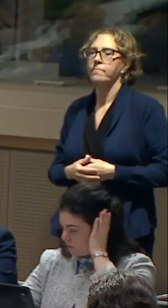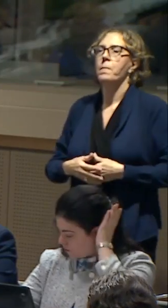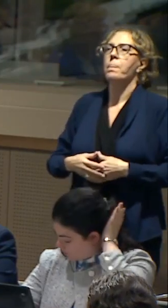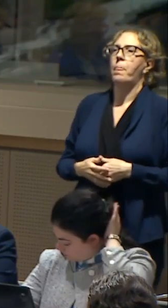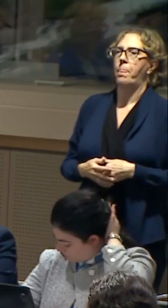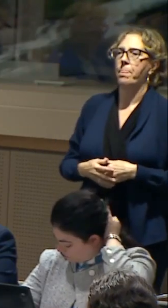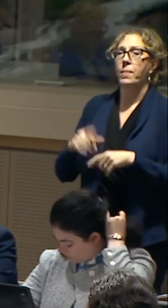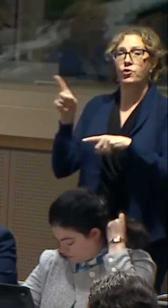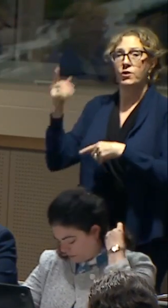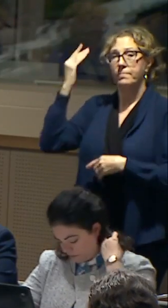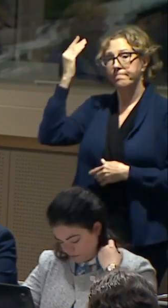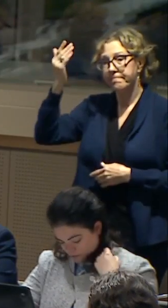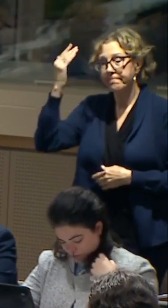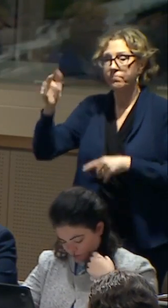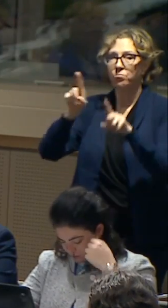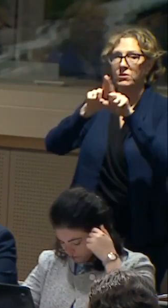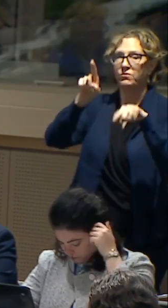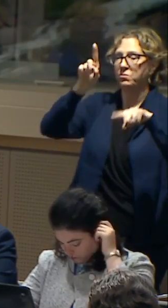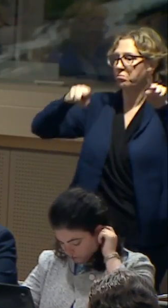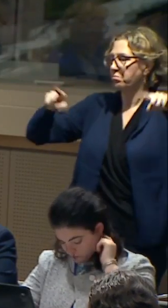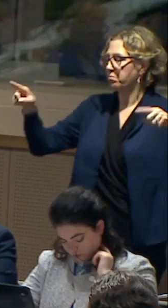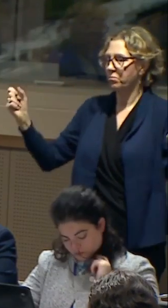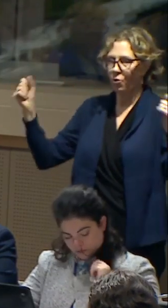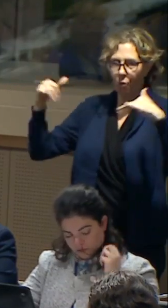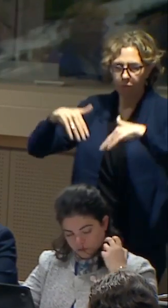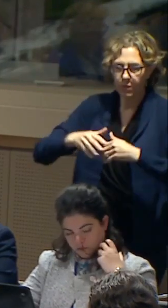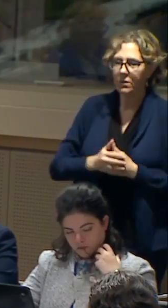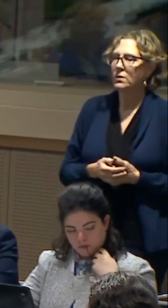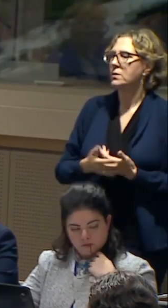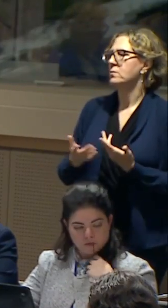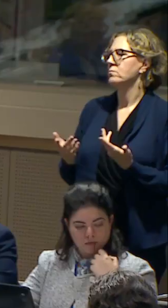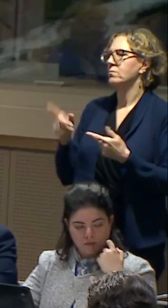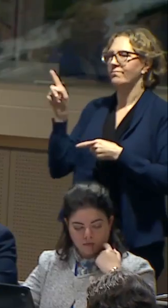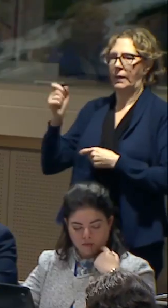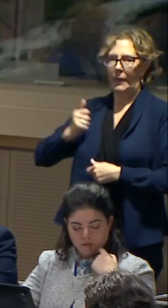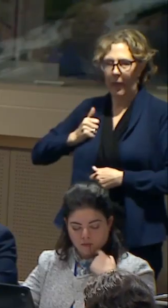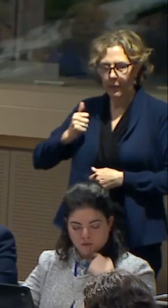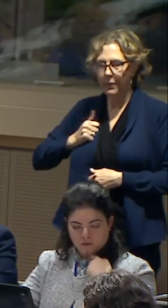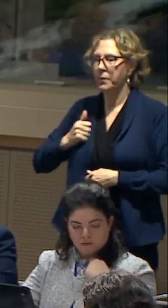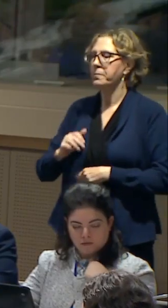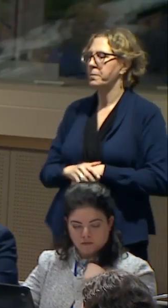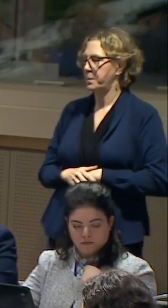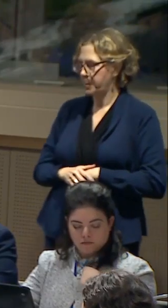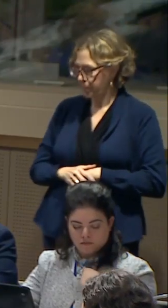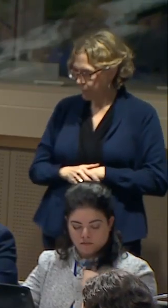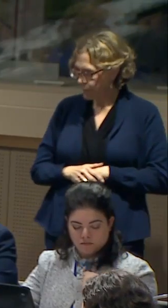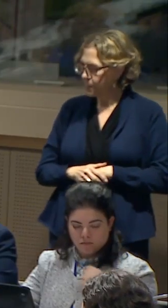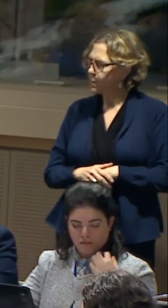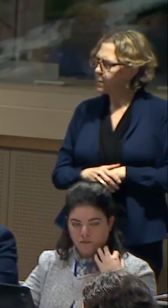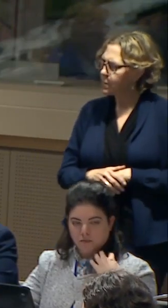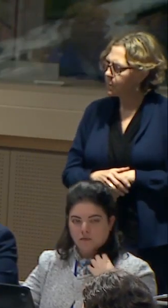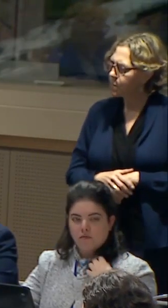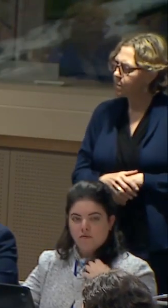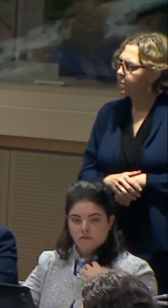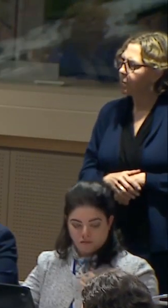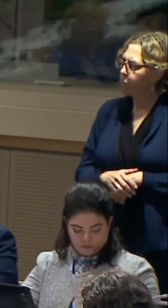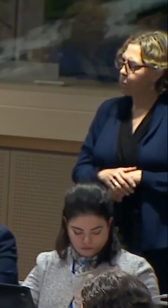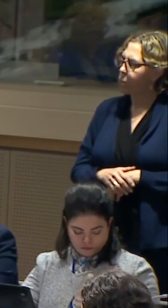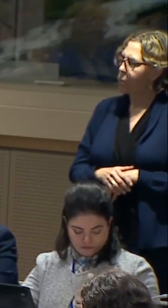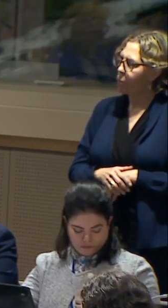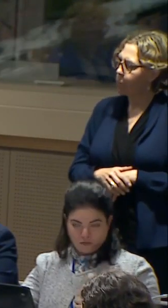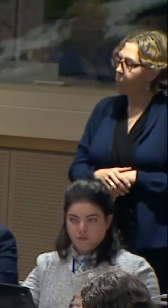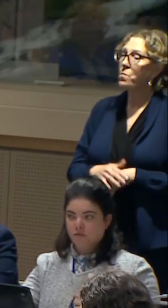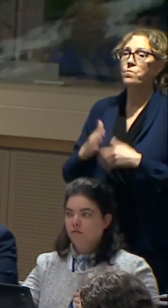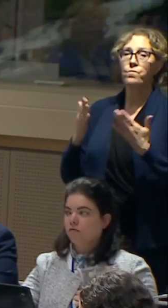at a number of conferences, as well as worked with different government agencies in Canada and outside of that, with both autistic and non-autistic people.